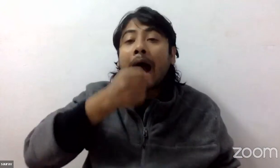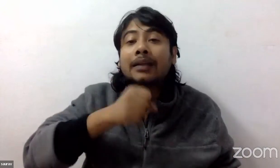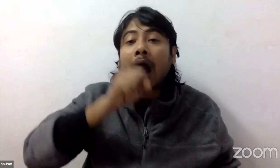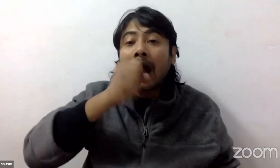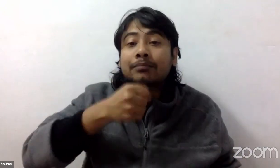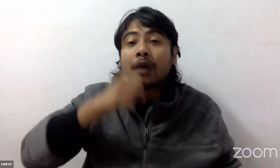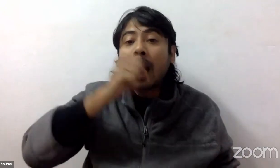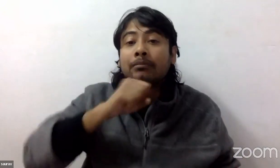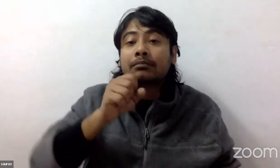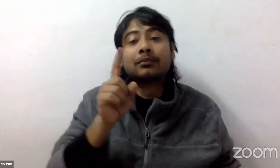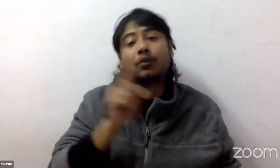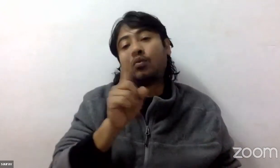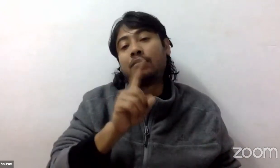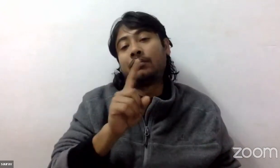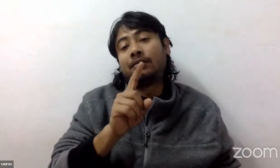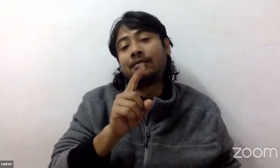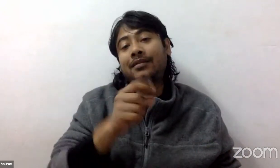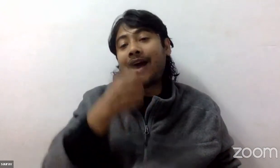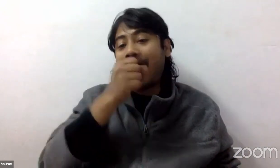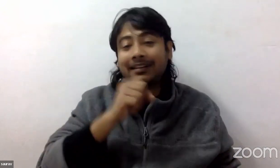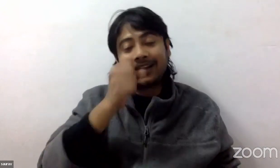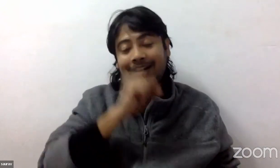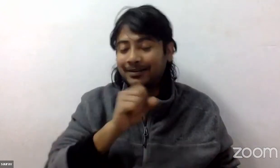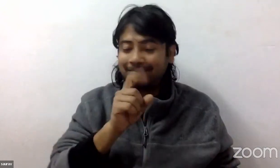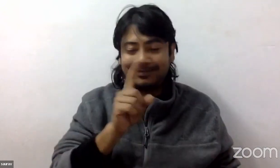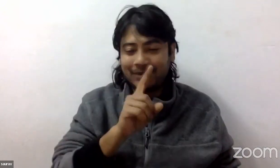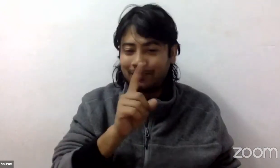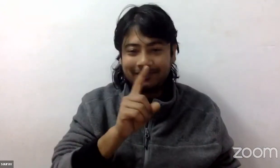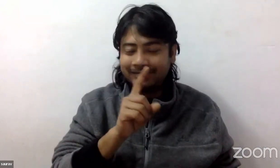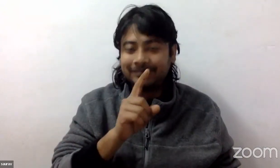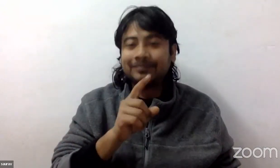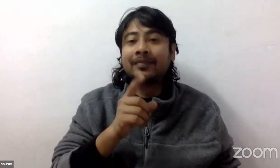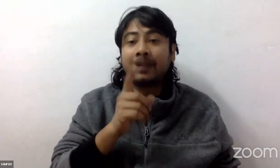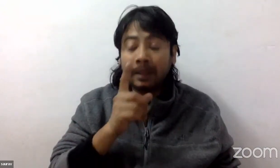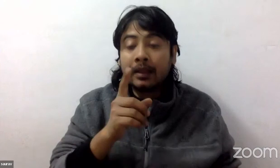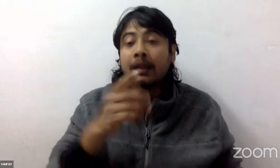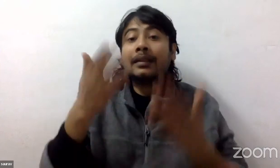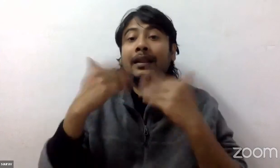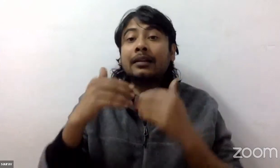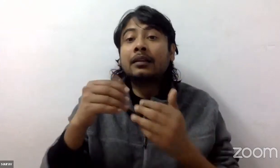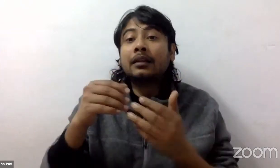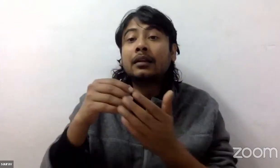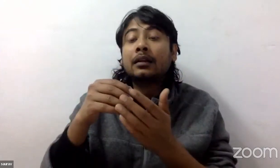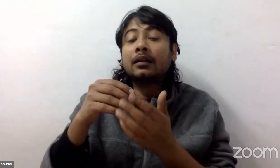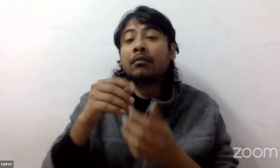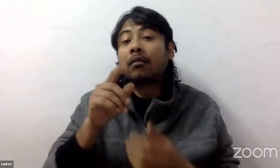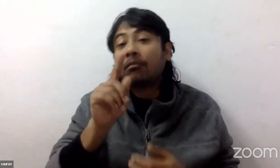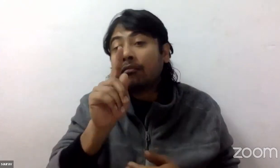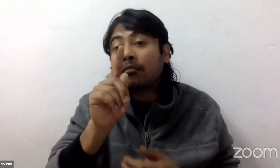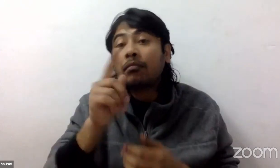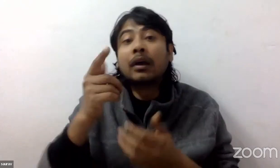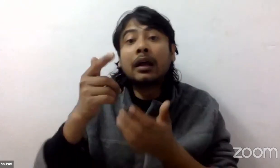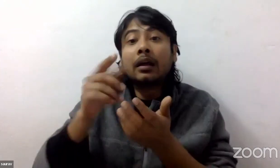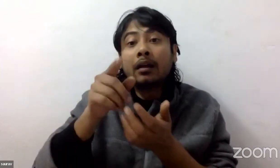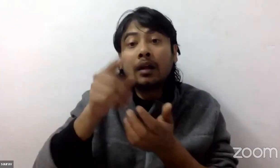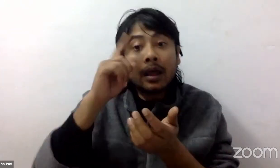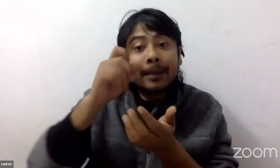So in India, that is not so much of a problem, but out of India, sometimes you do get animal fat mixed in cheese. So cheese we can